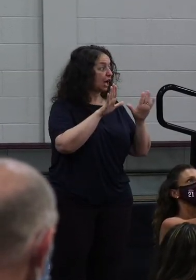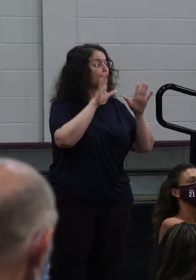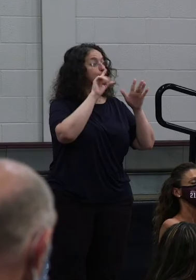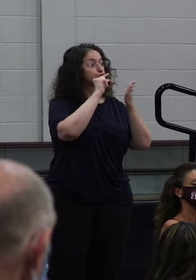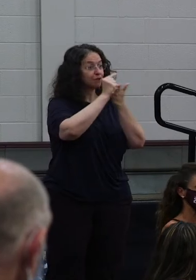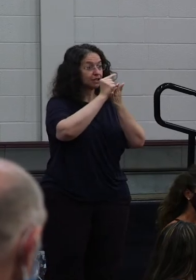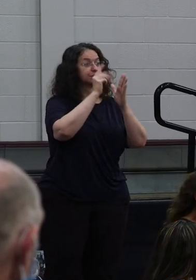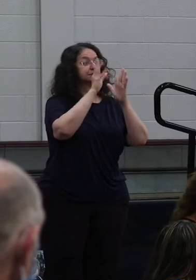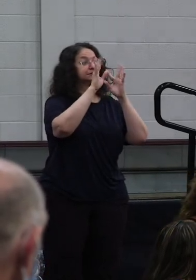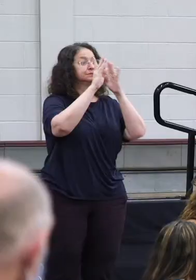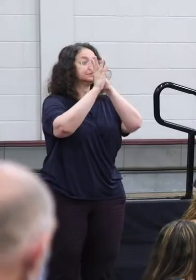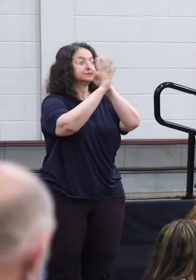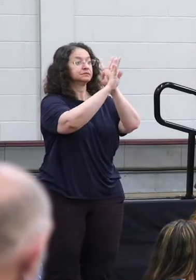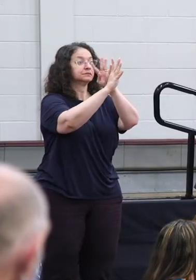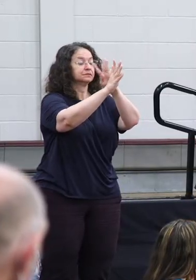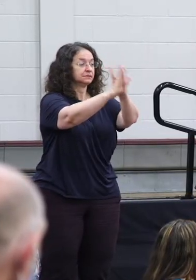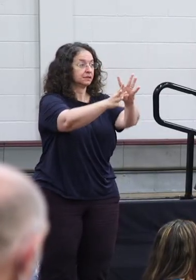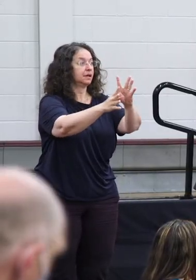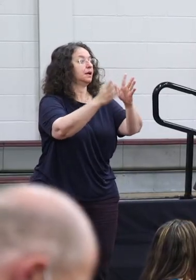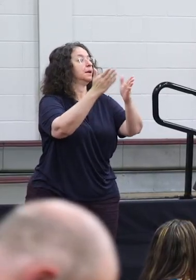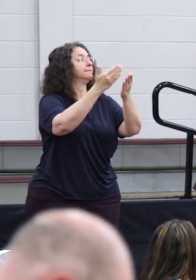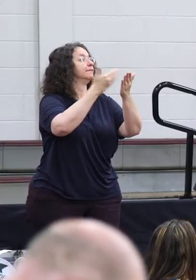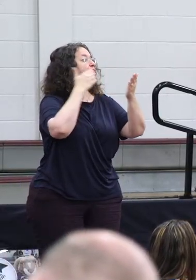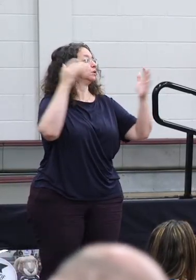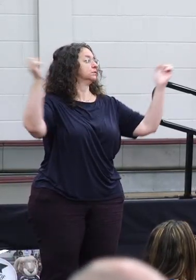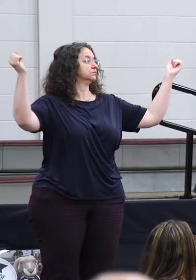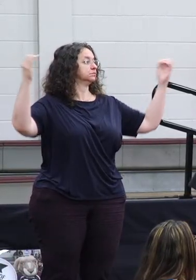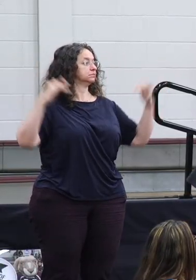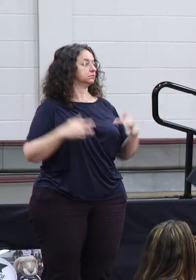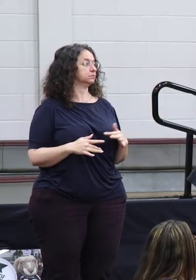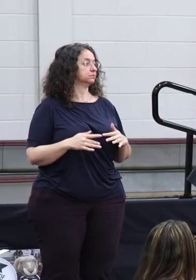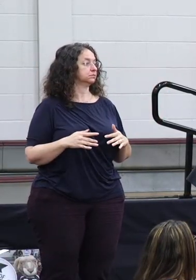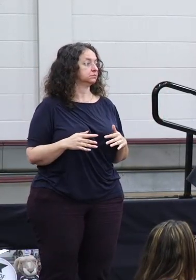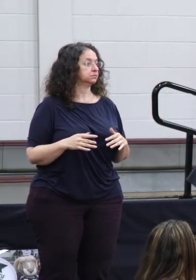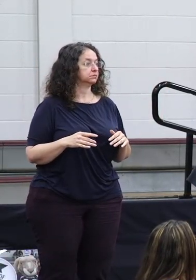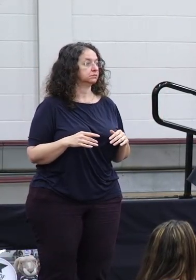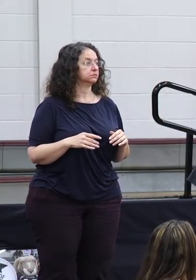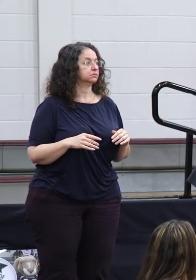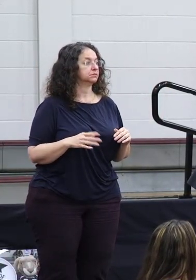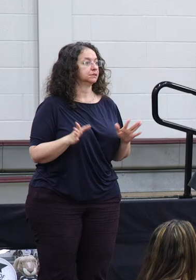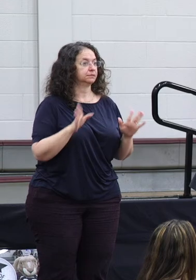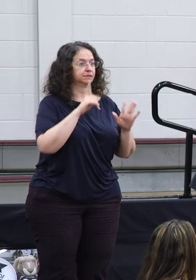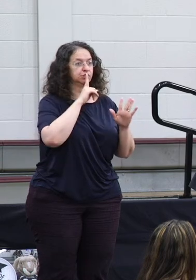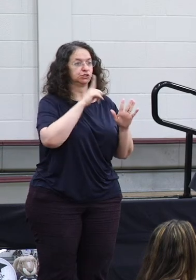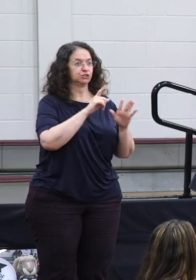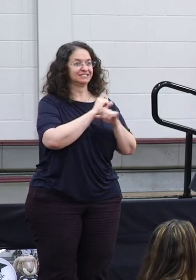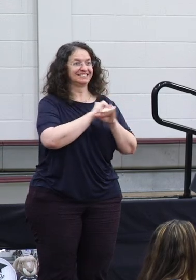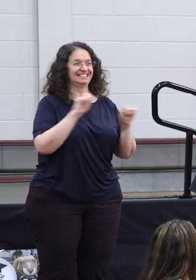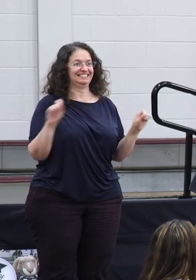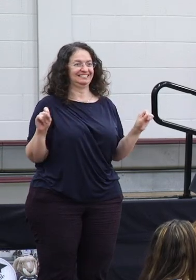graduates to exit first before you come out of the stands, please, so that we can get them out cleanly,